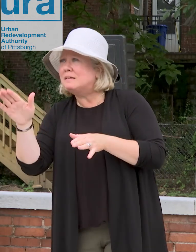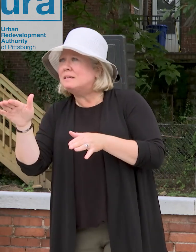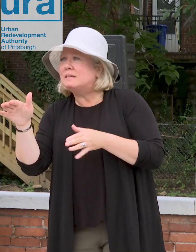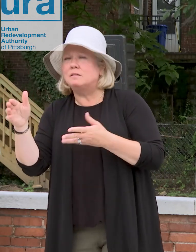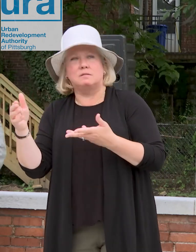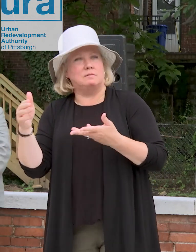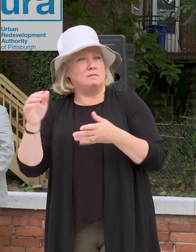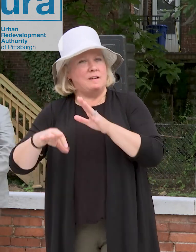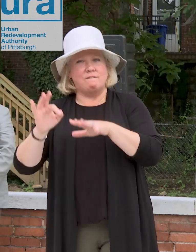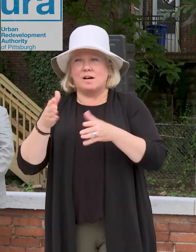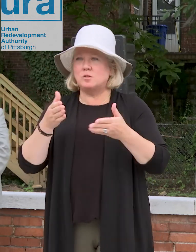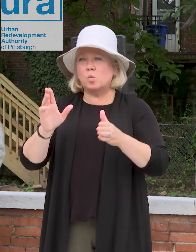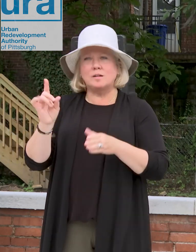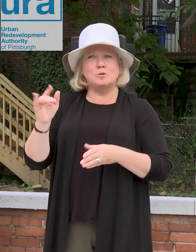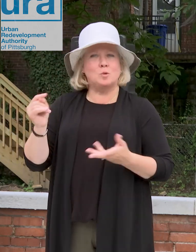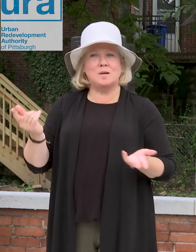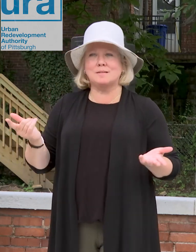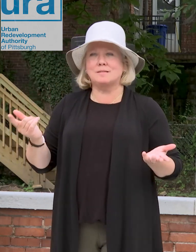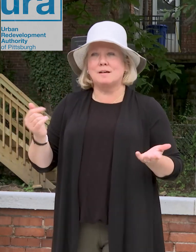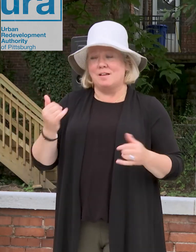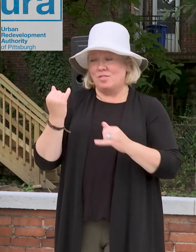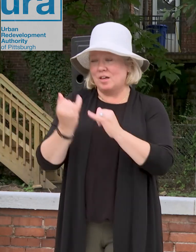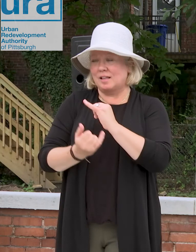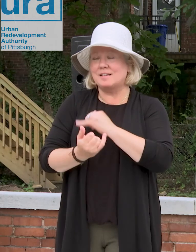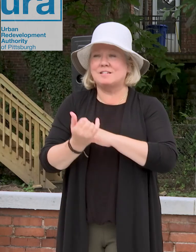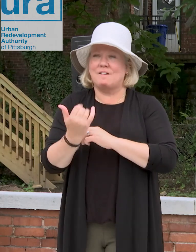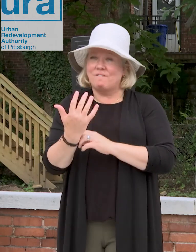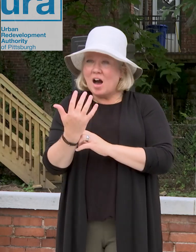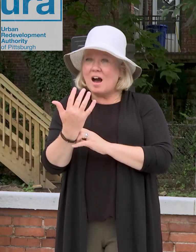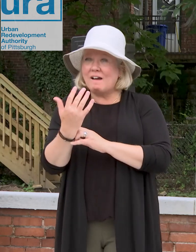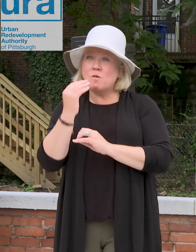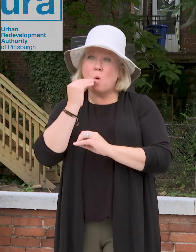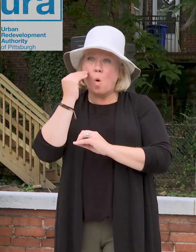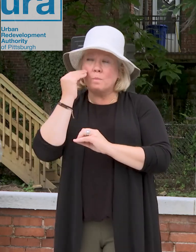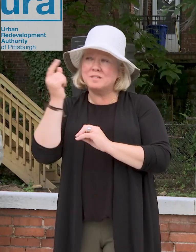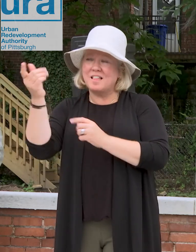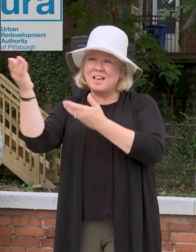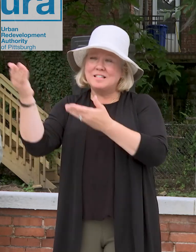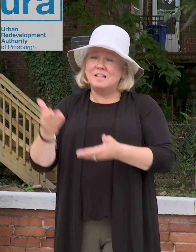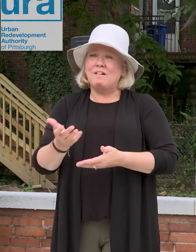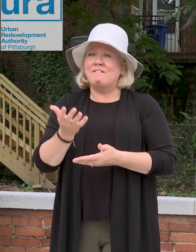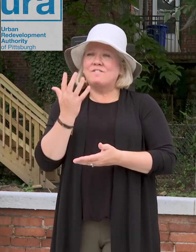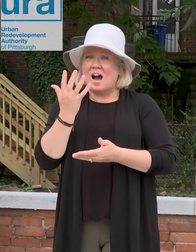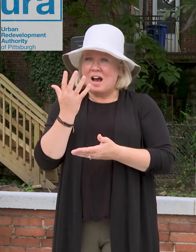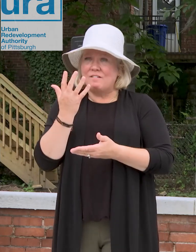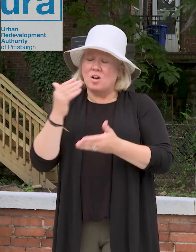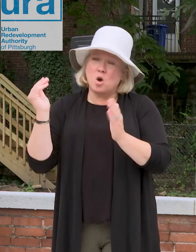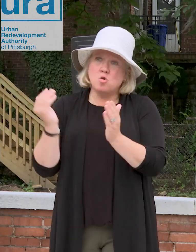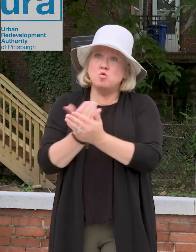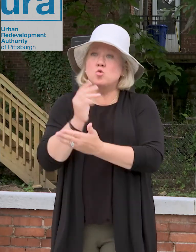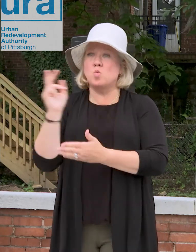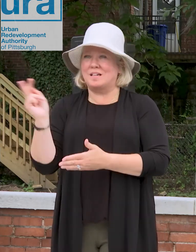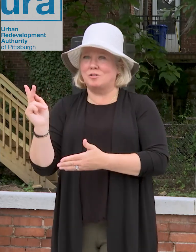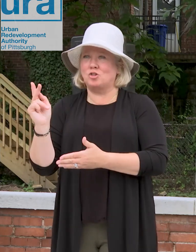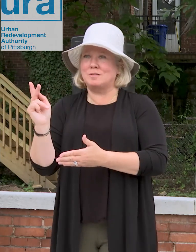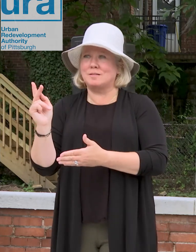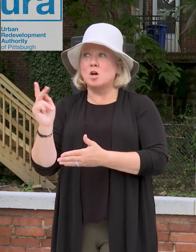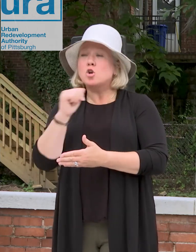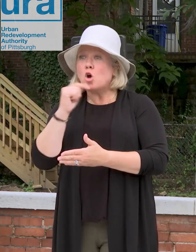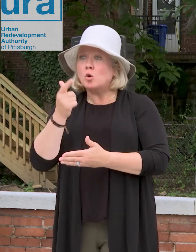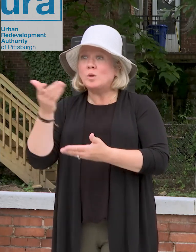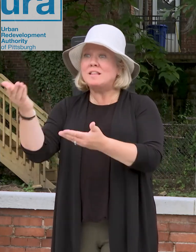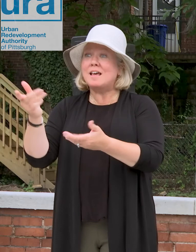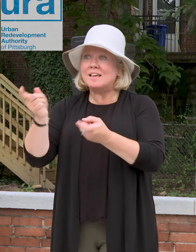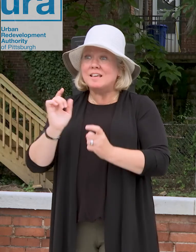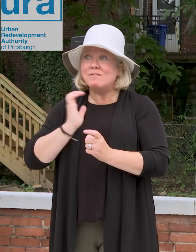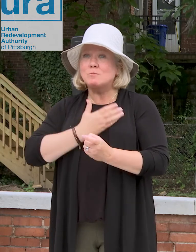The last 5 homes we did, they delivered to us 5 brand new kitchens. On that they delivered the kitchens, they installed them for us. And then to top that off,